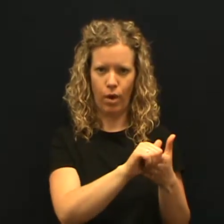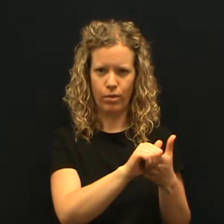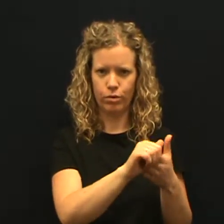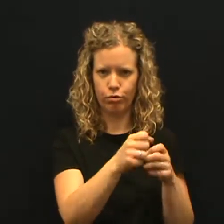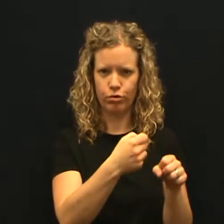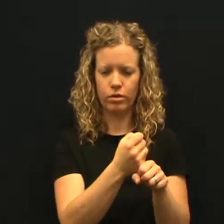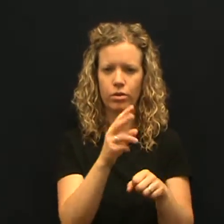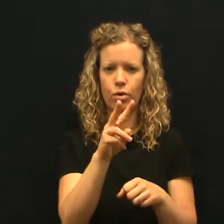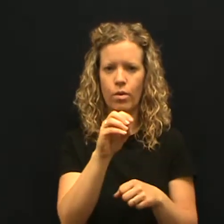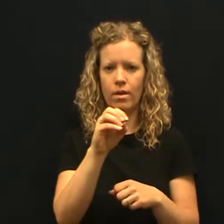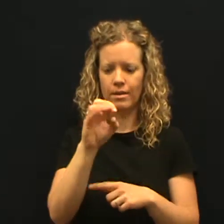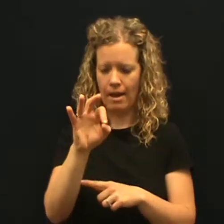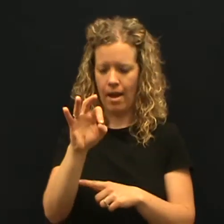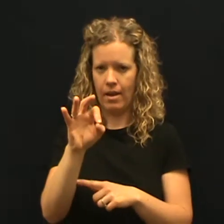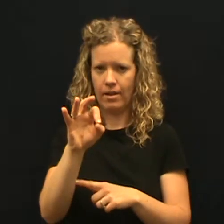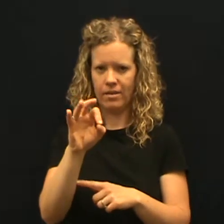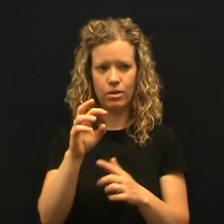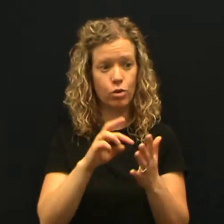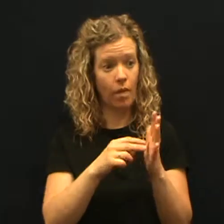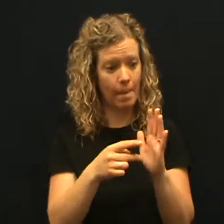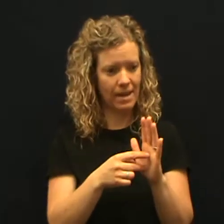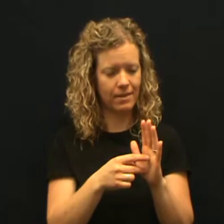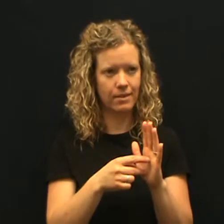at the end of 2009, that would tell us that during